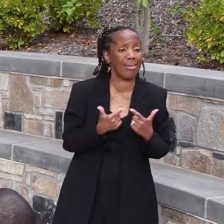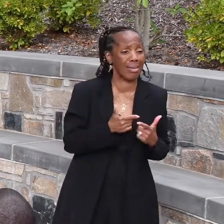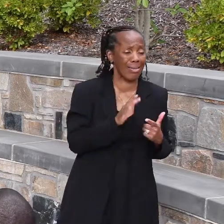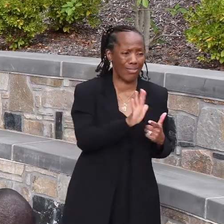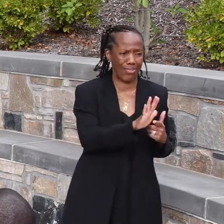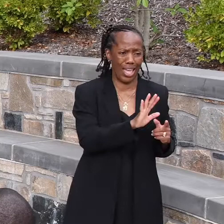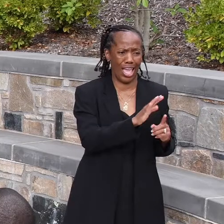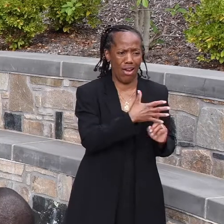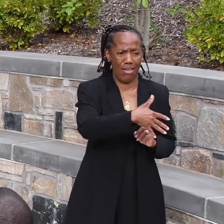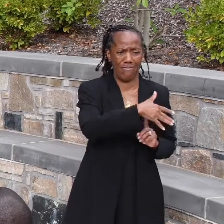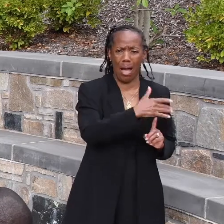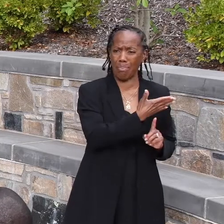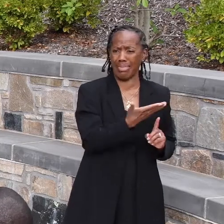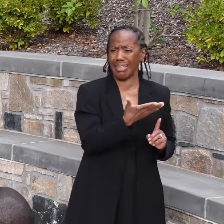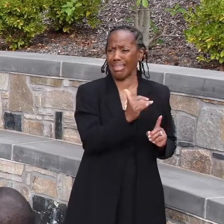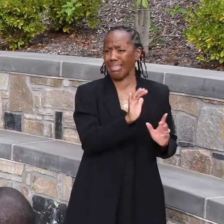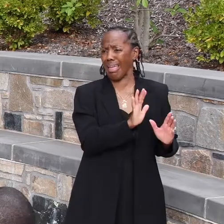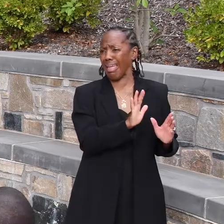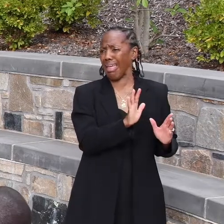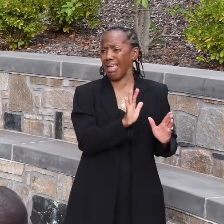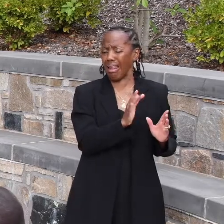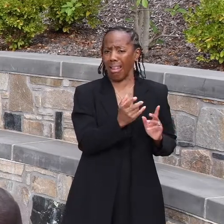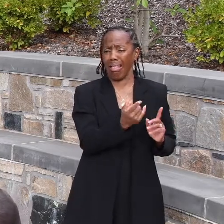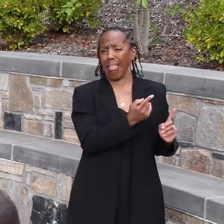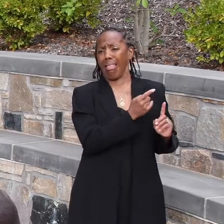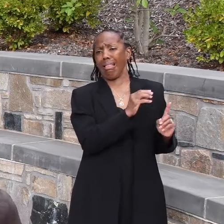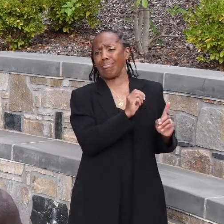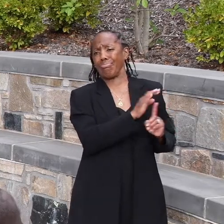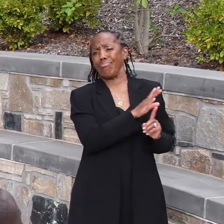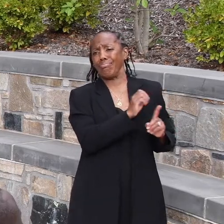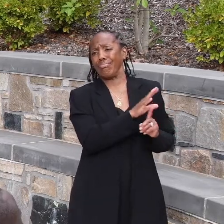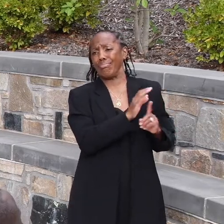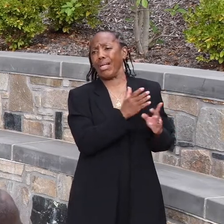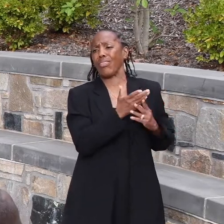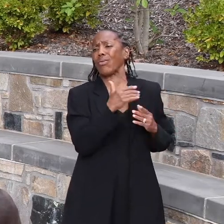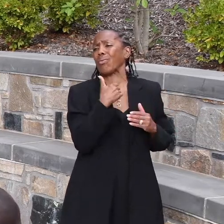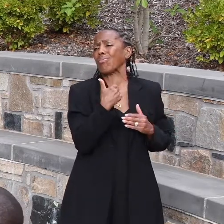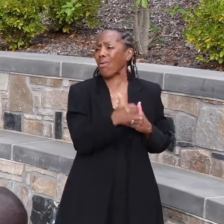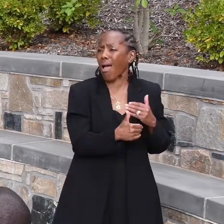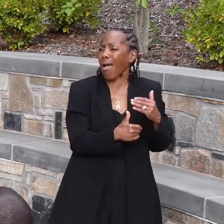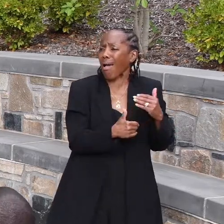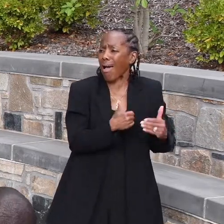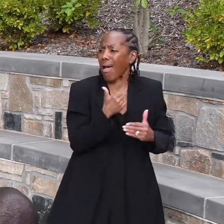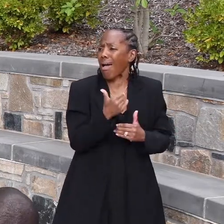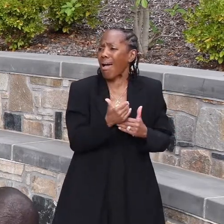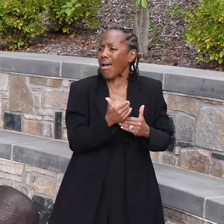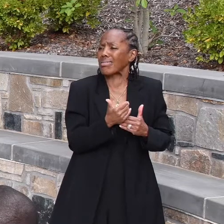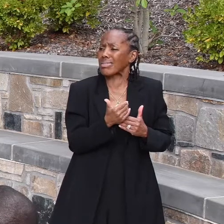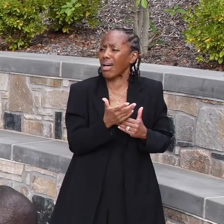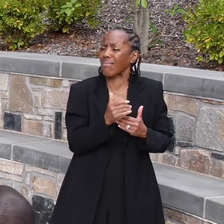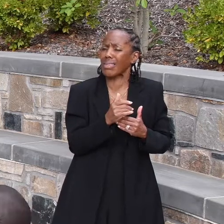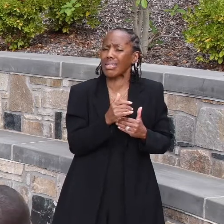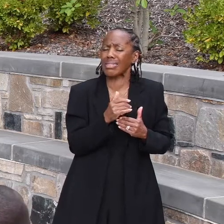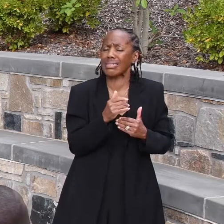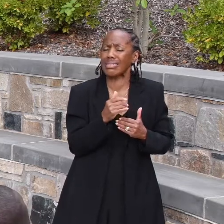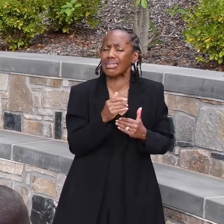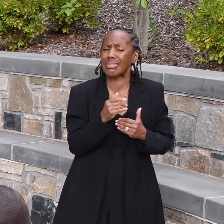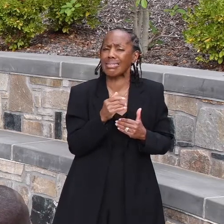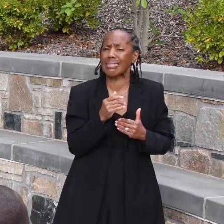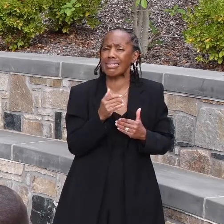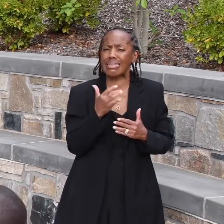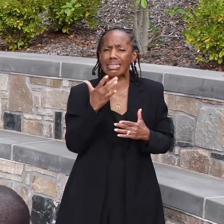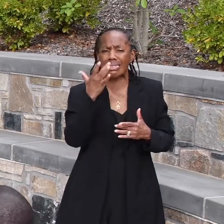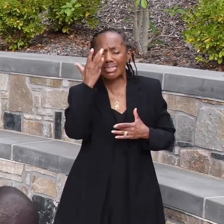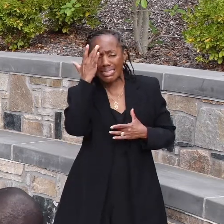their environment, in the things that have come to them through this process of co-occurring disorders, but how do they